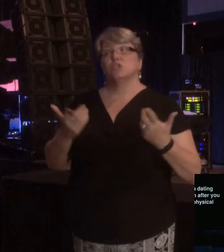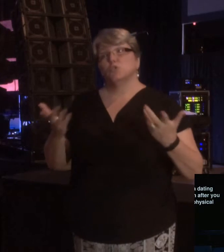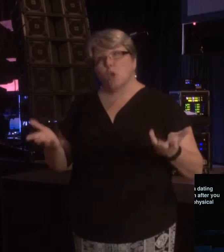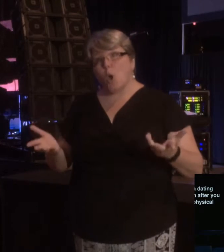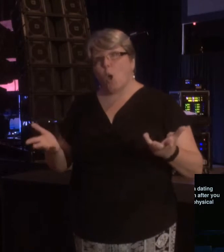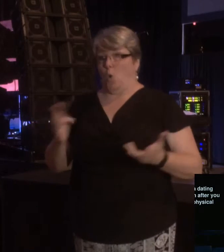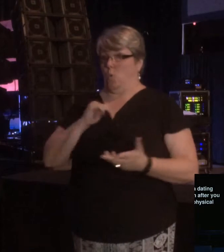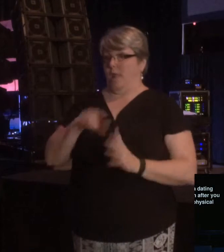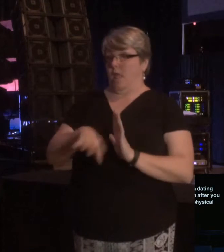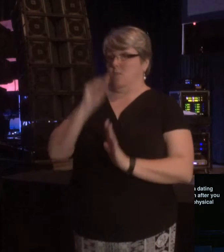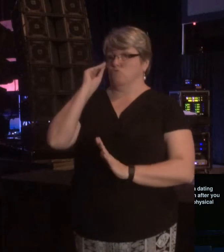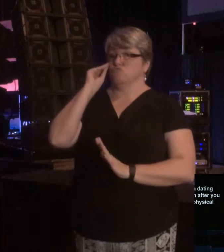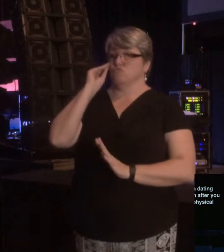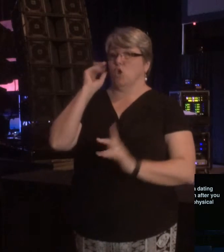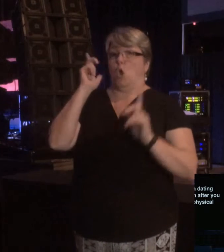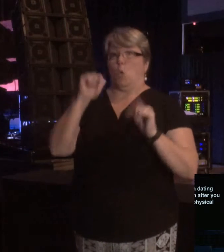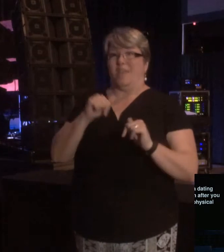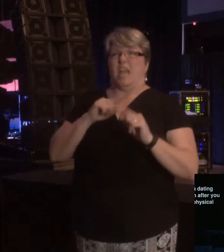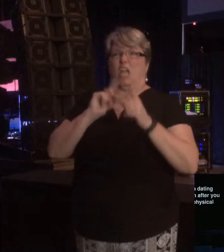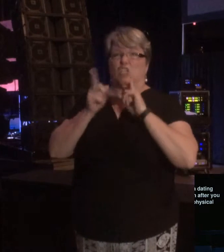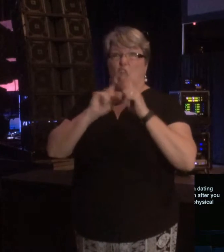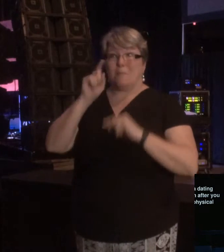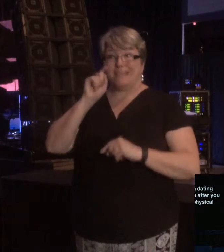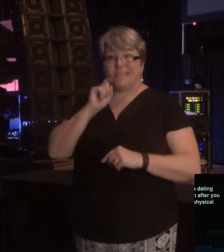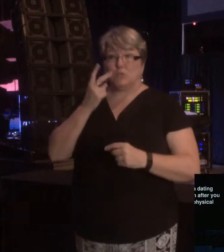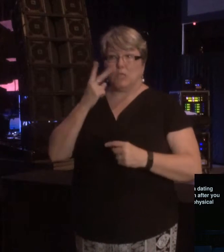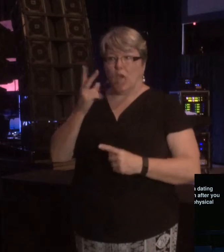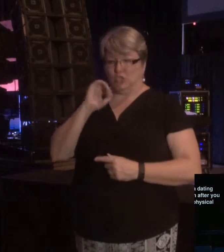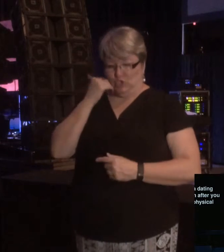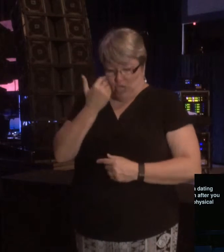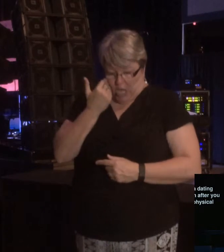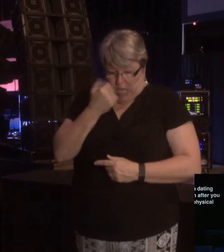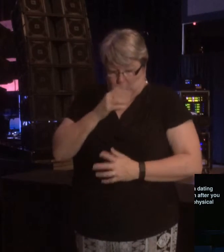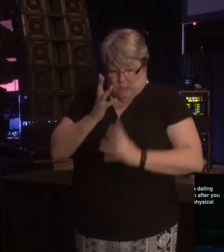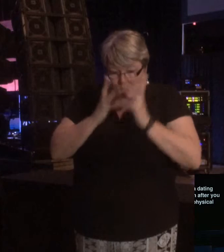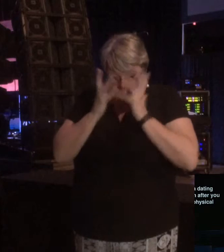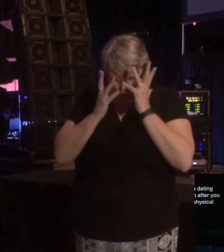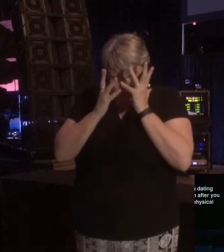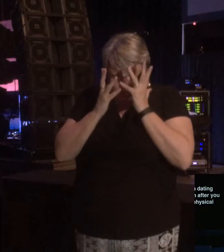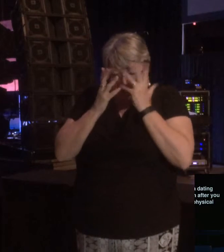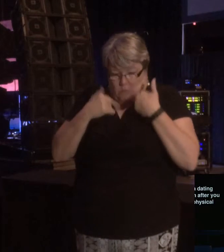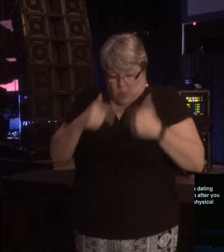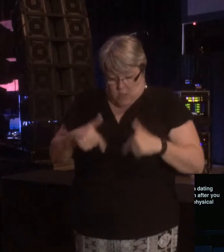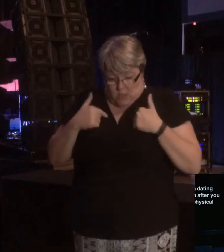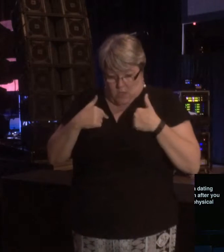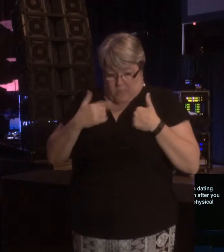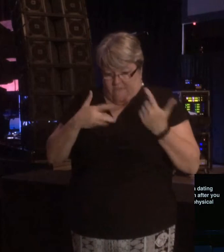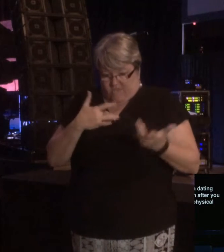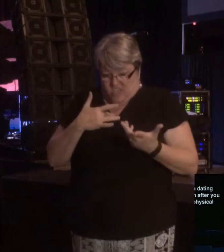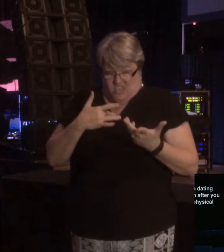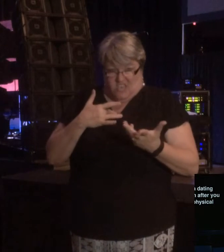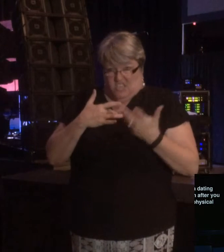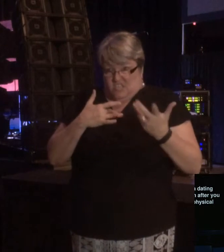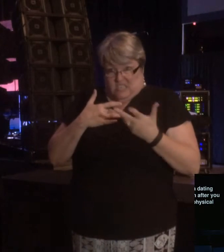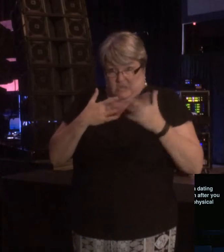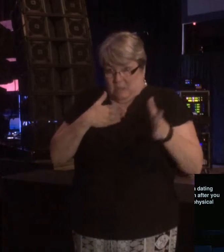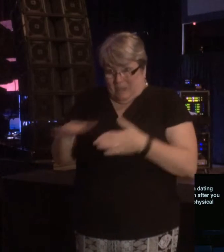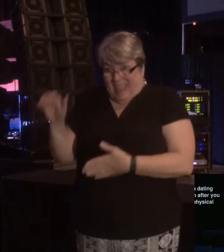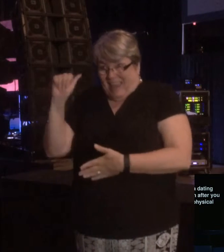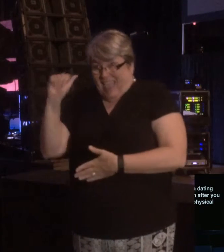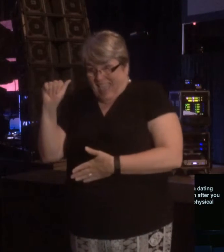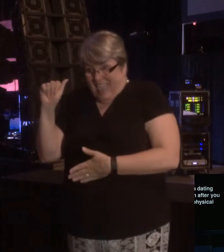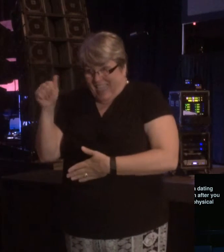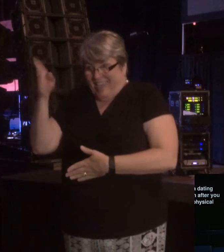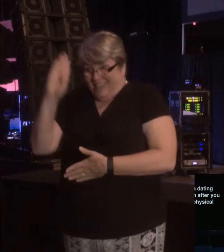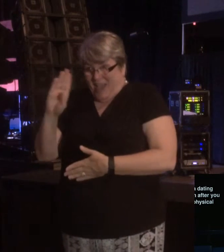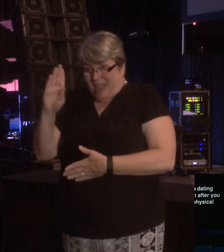or whatever, and you can still be cordial and have conversations. And we would, and we were, thankfully,